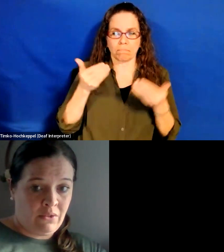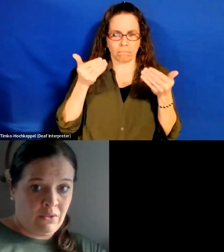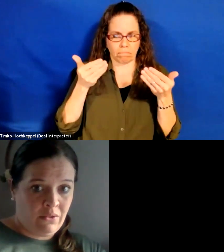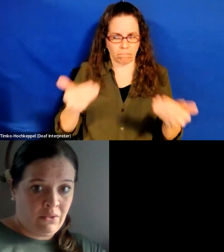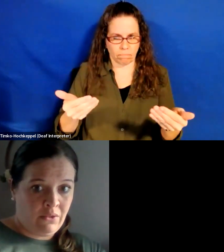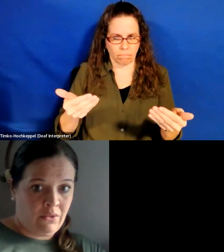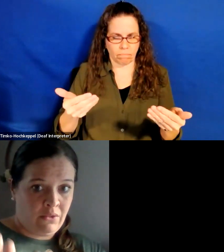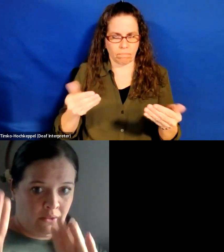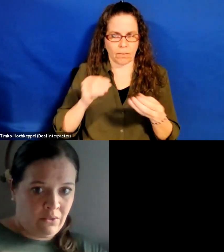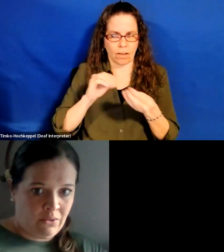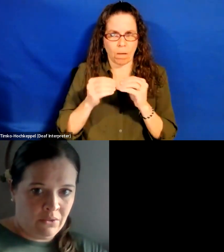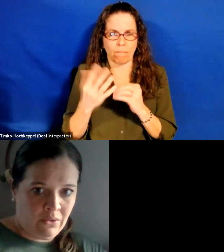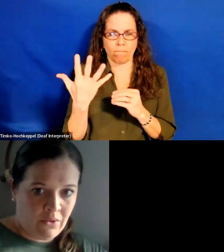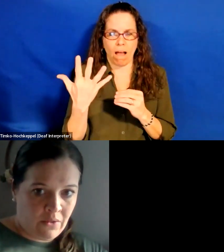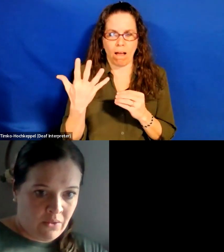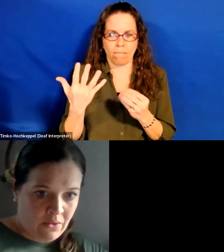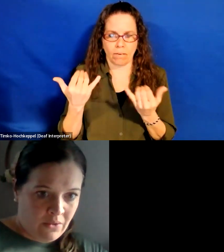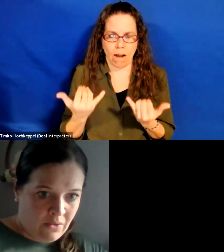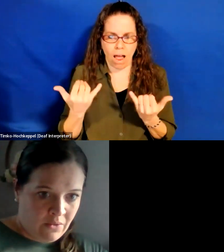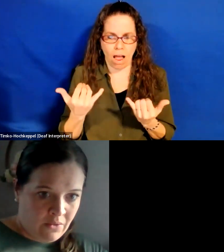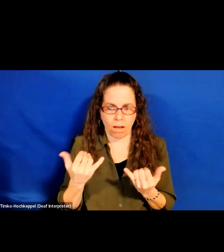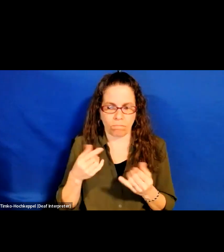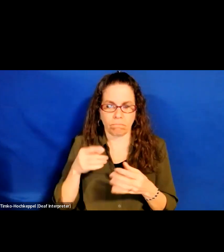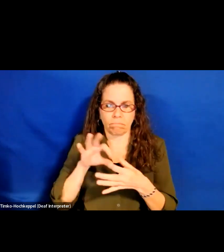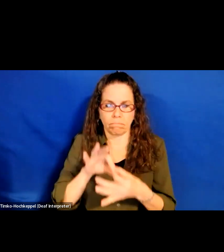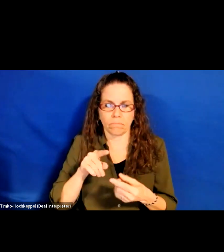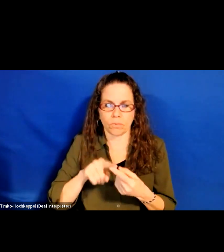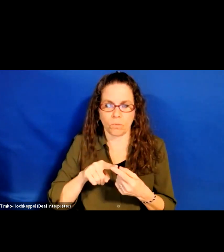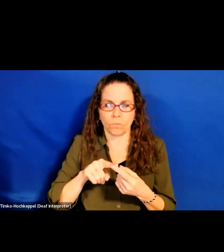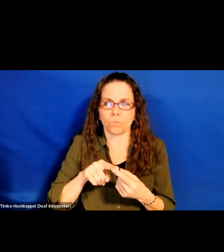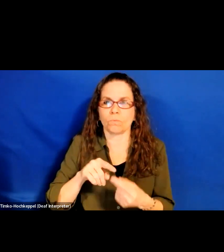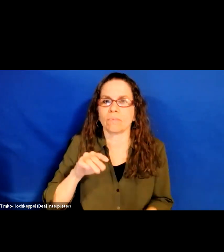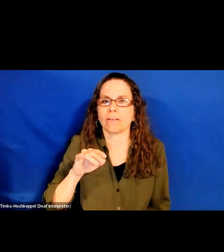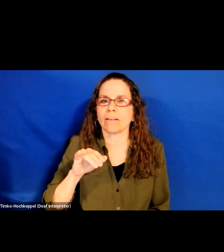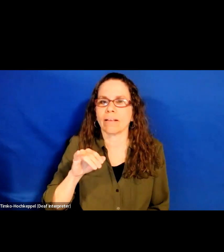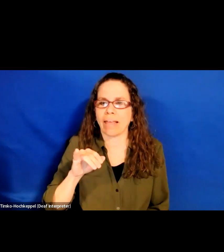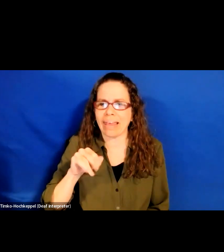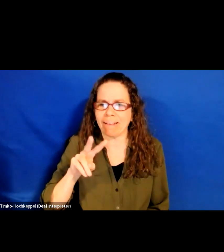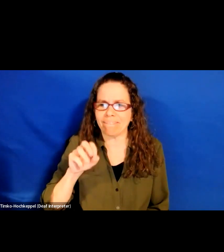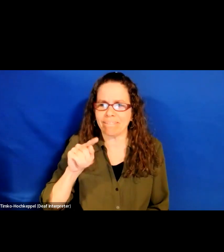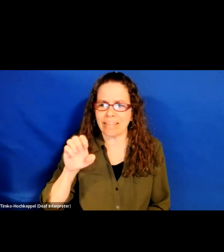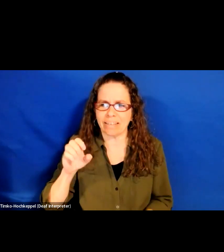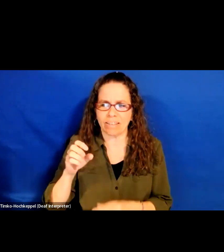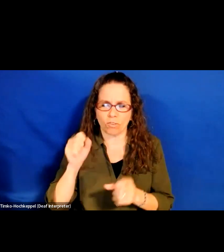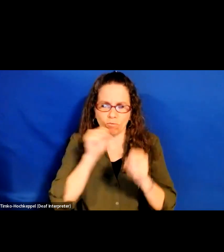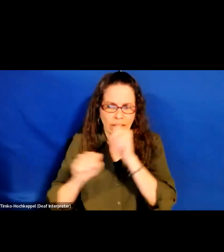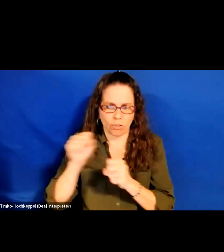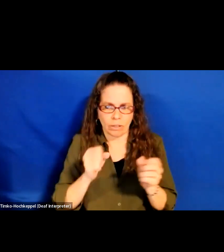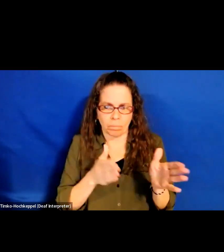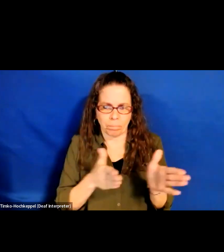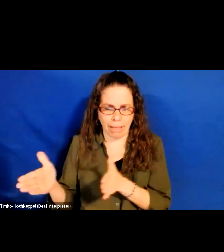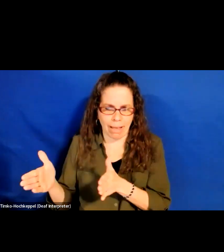Innovate strategy plan for the commission, then have Ernest's report, and then we would have public comments